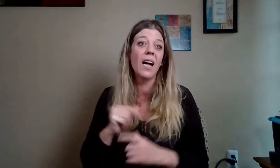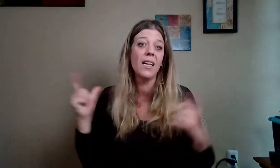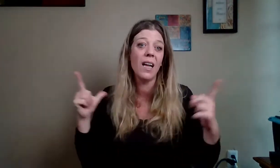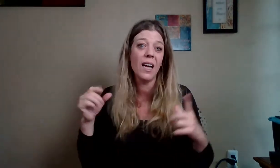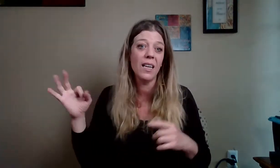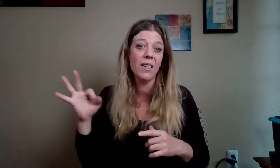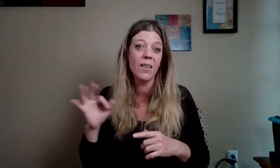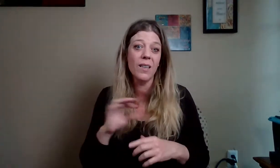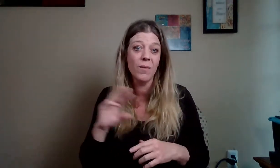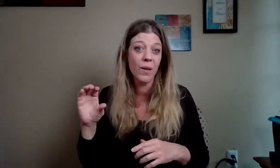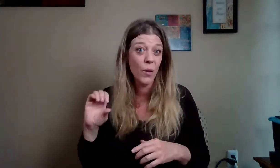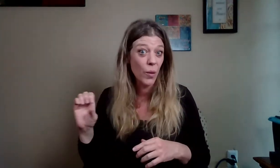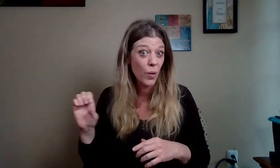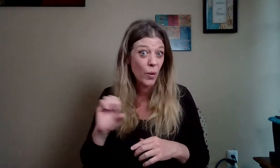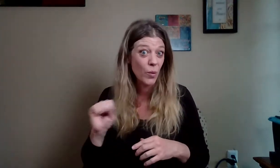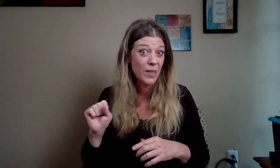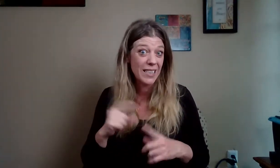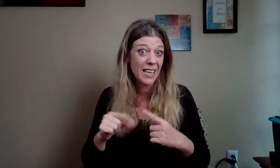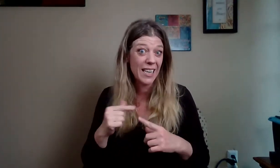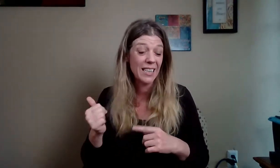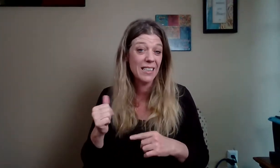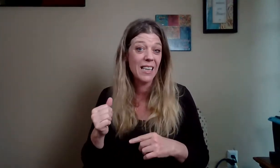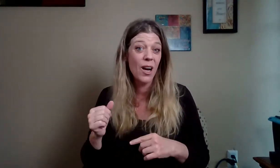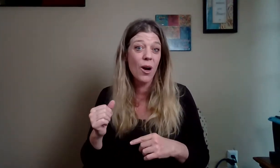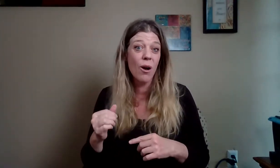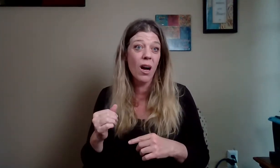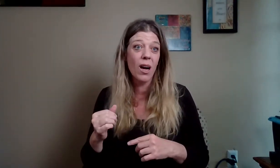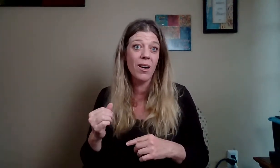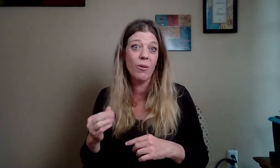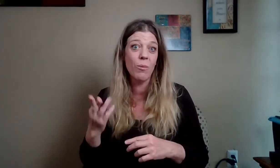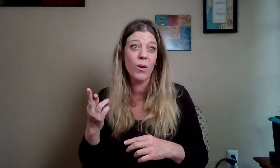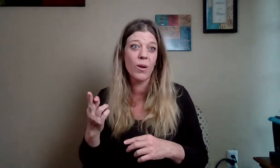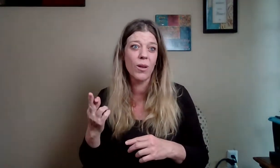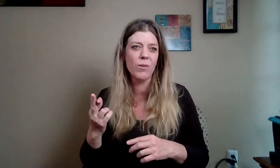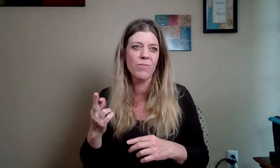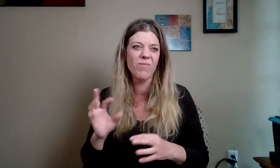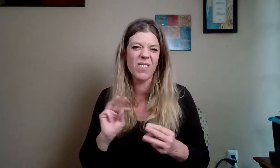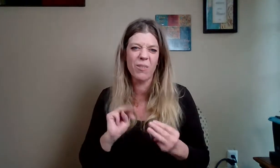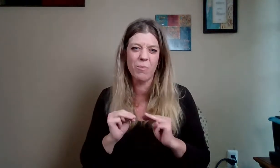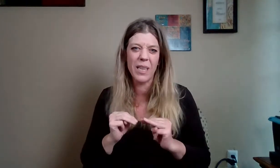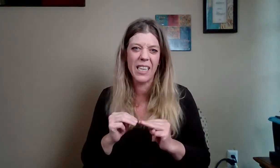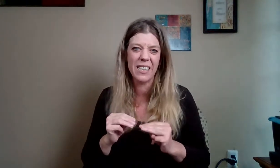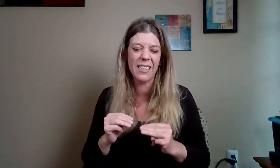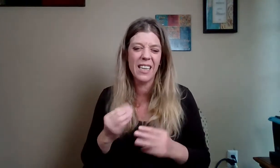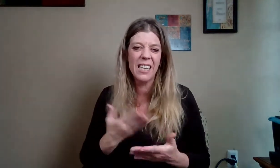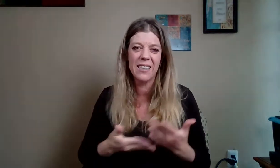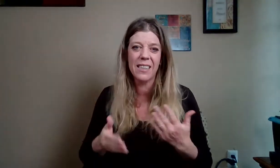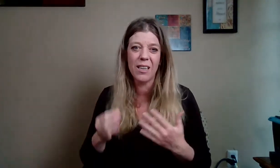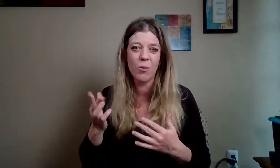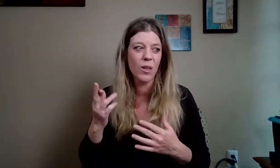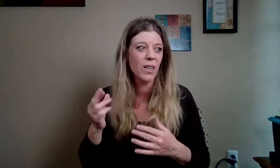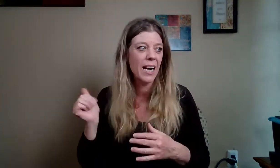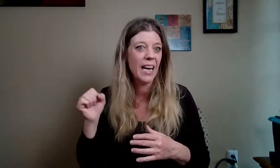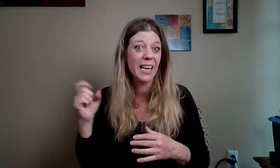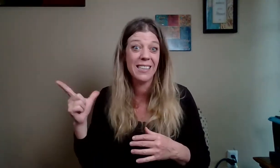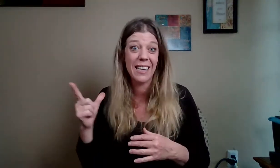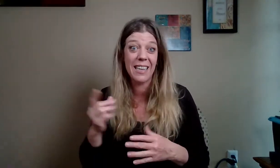A lot of those signs were mixed. Some were